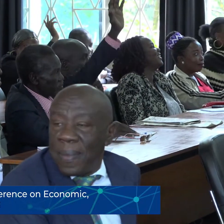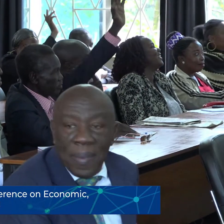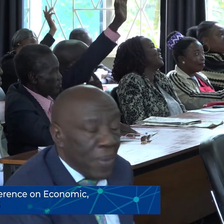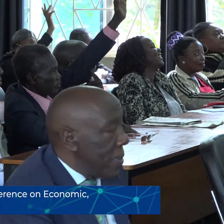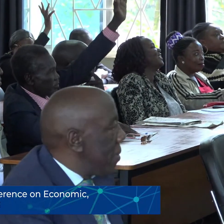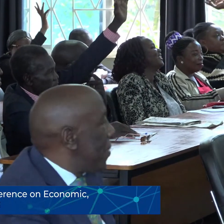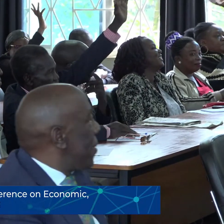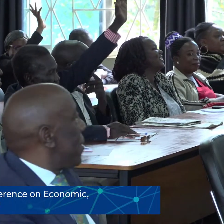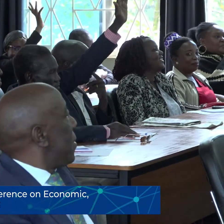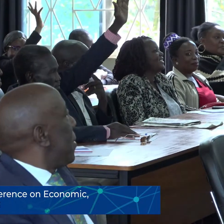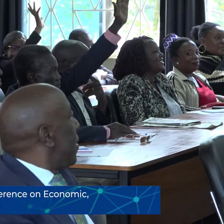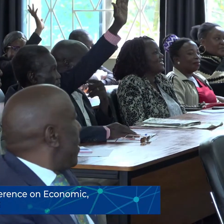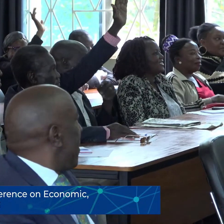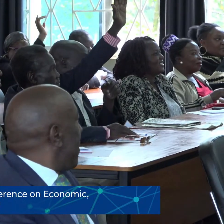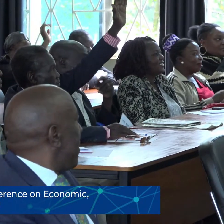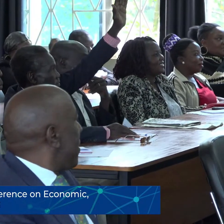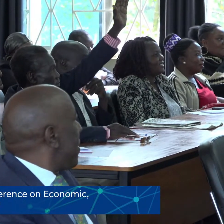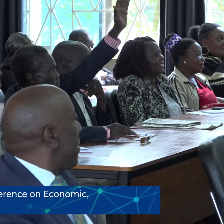Put your hands up.